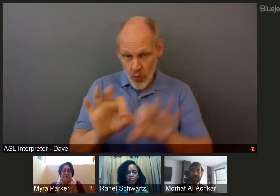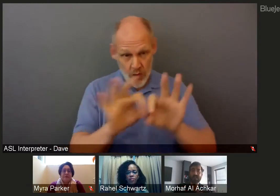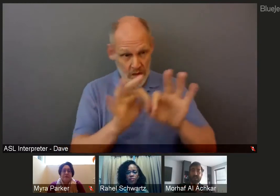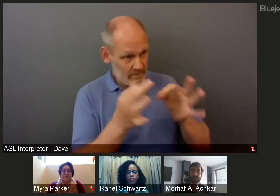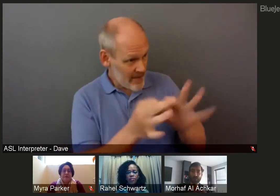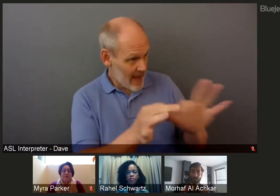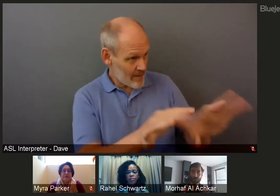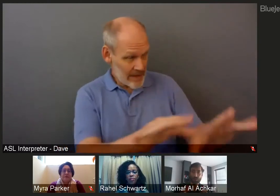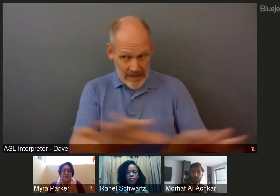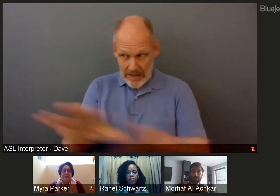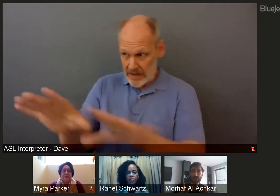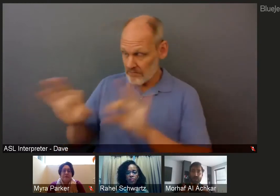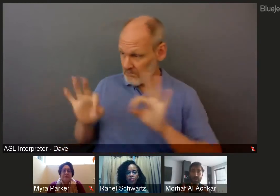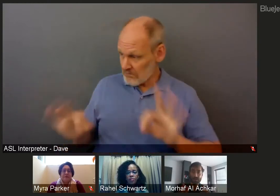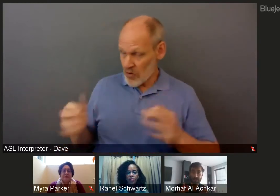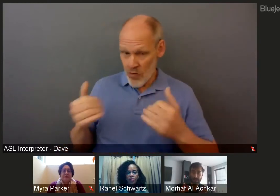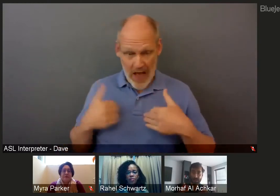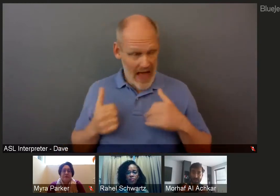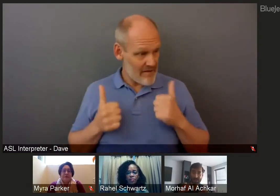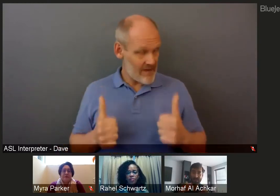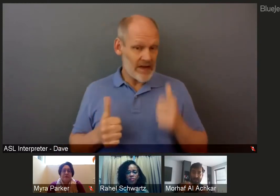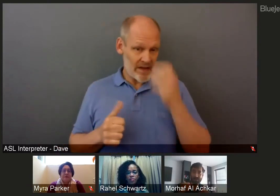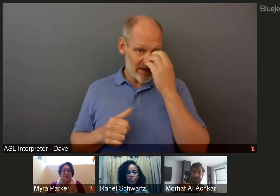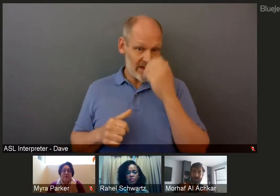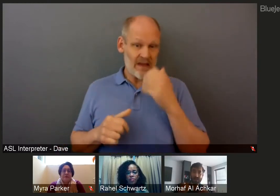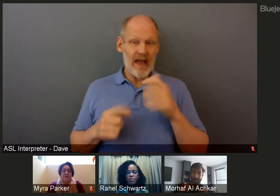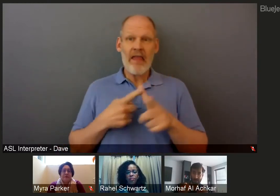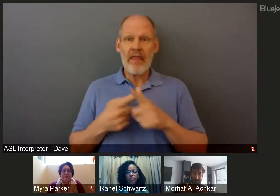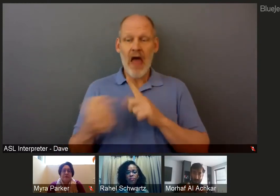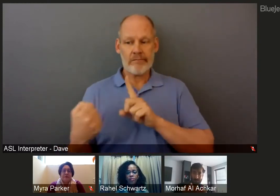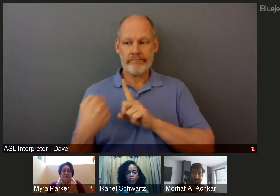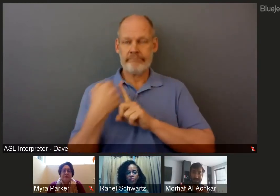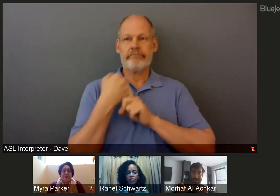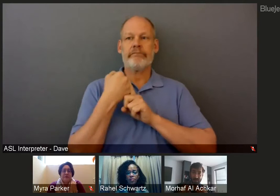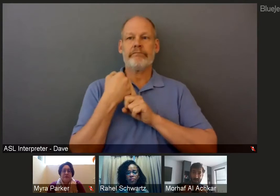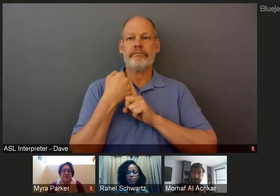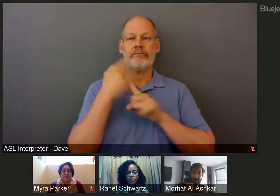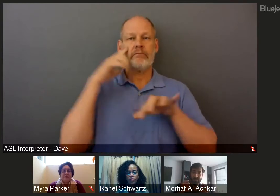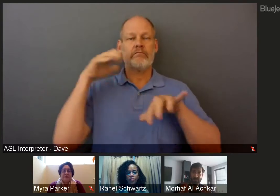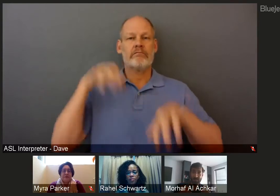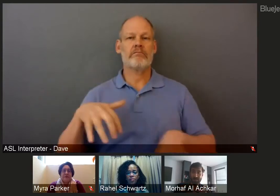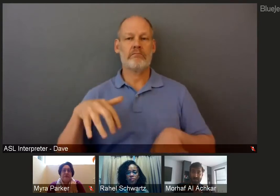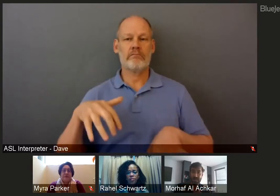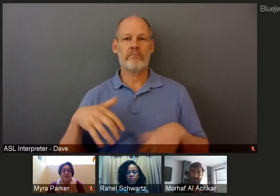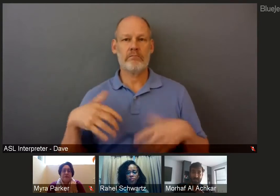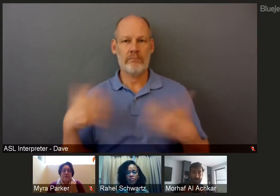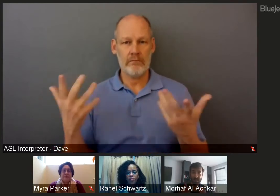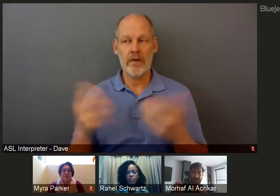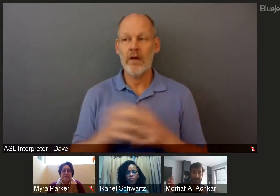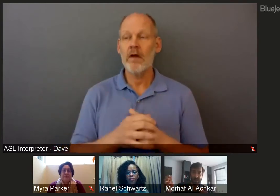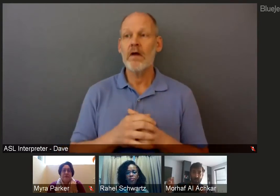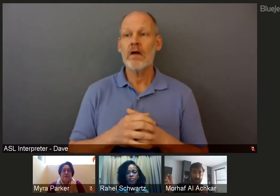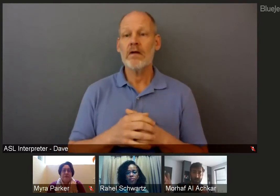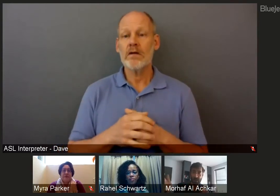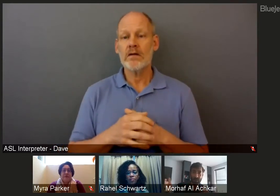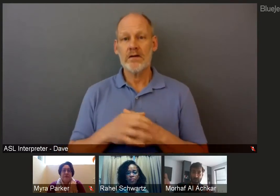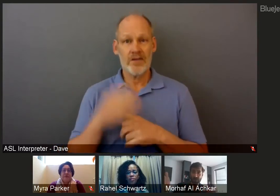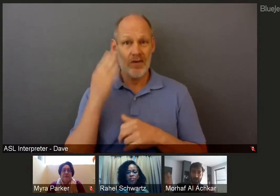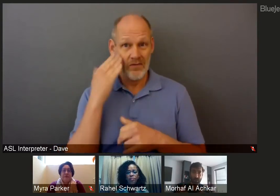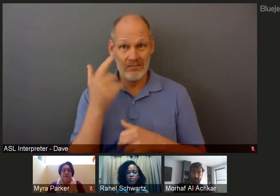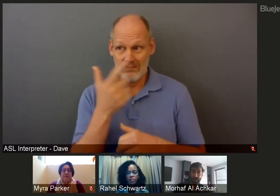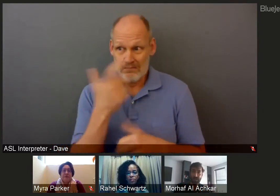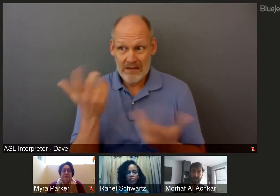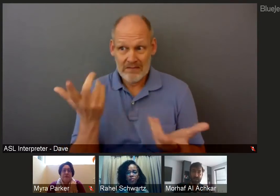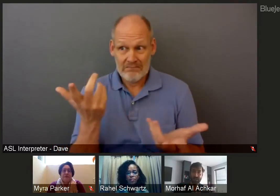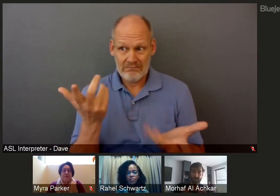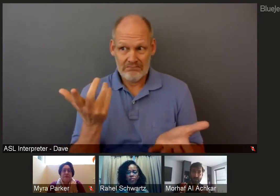you want to be with, so you can encounter events, so you can build memories together, so you can die when you get older,